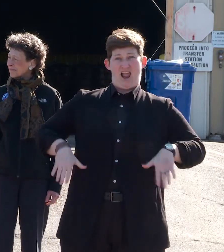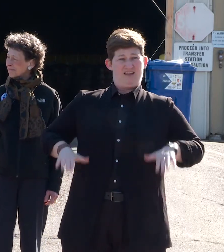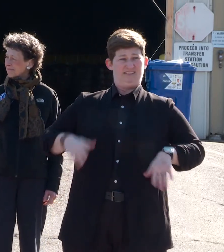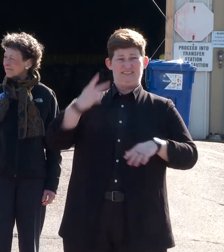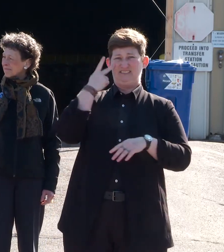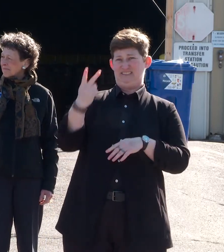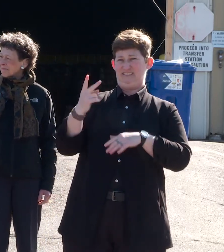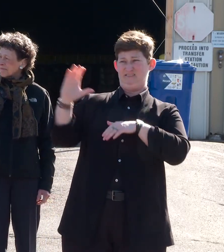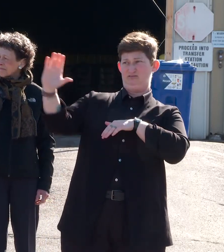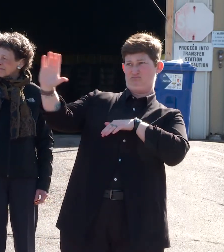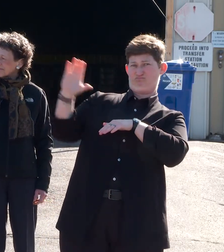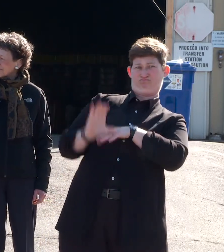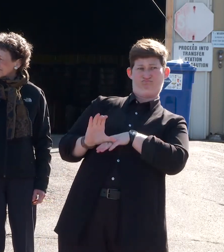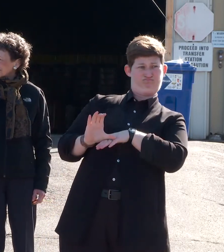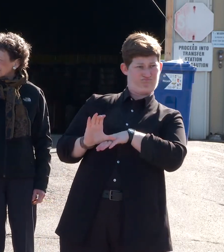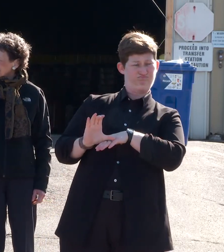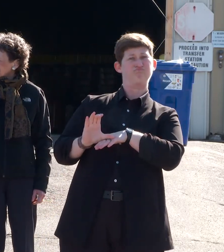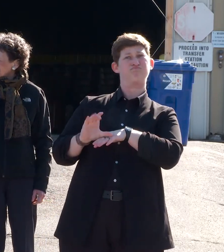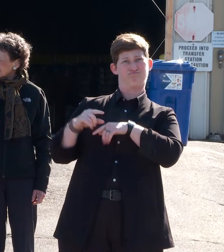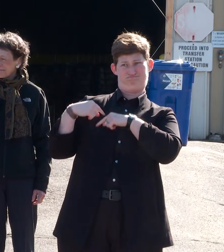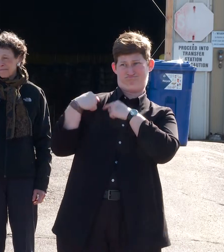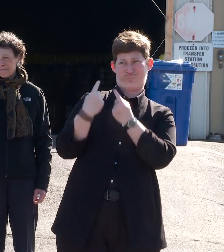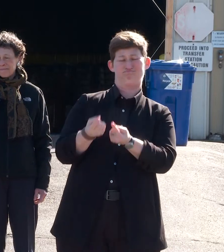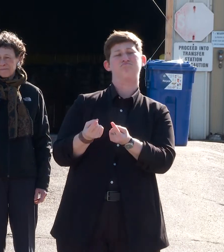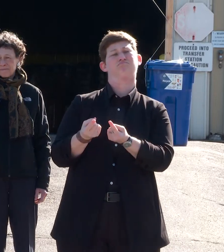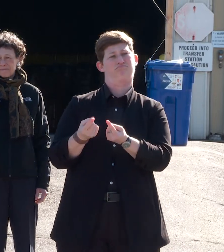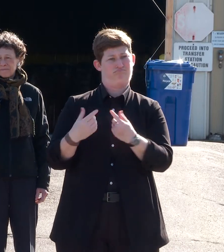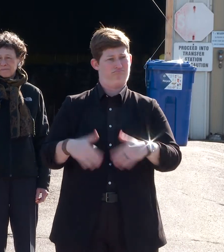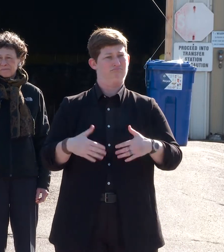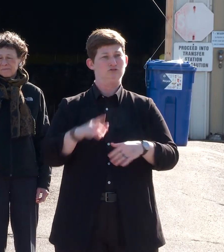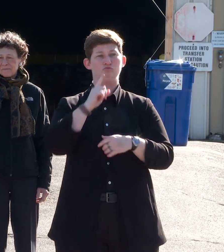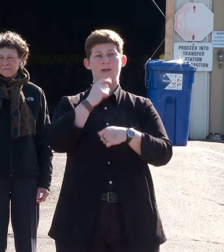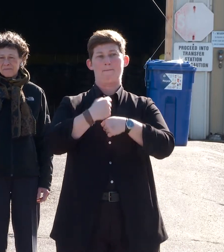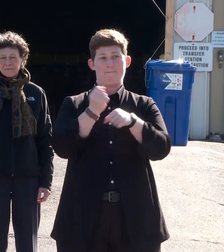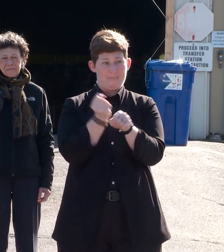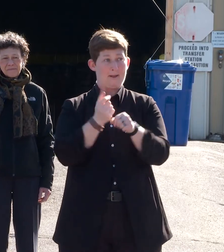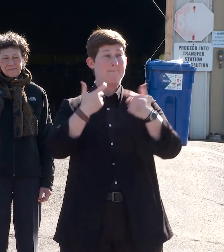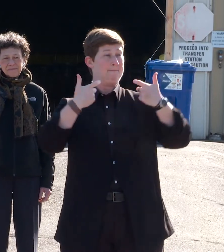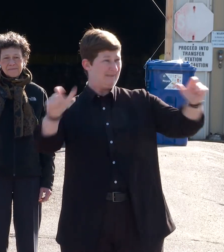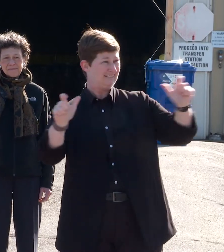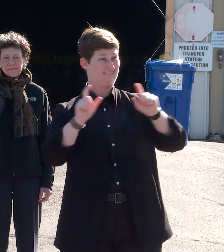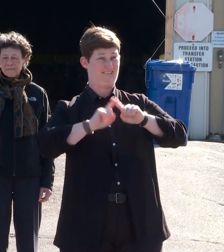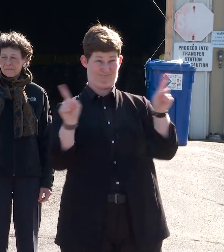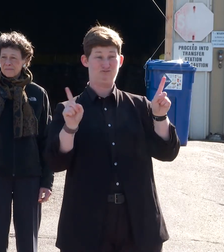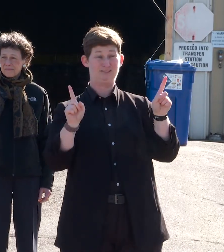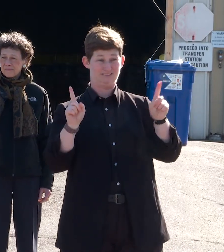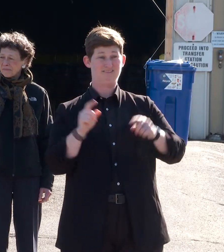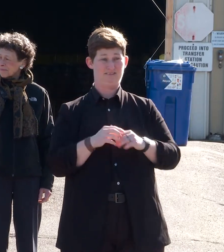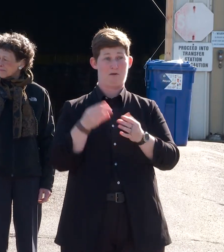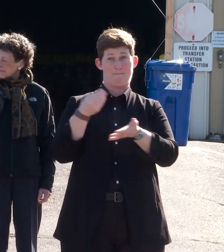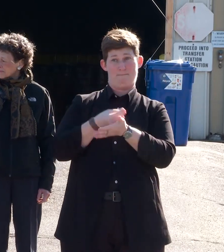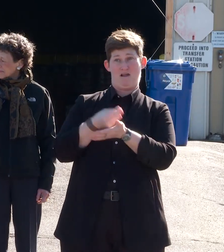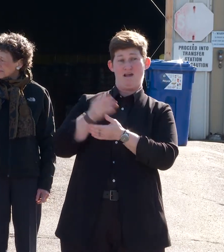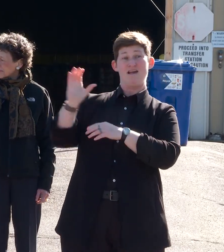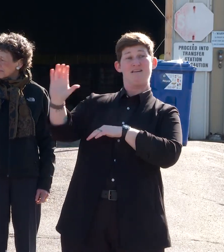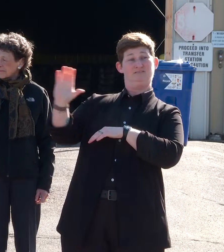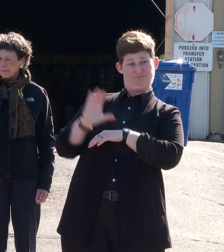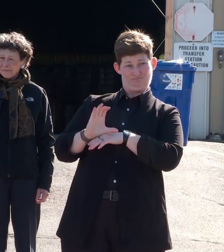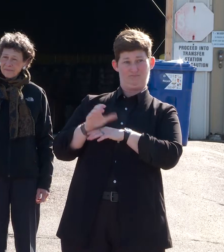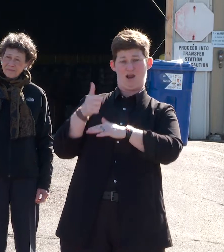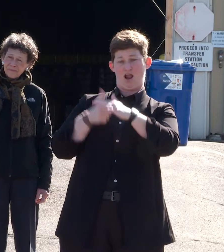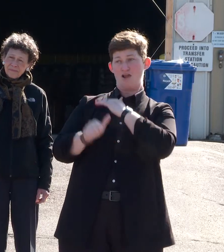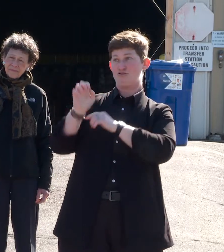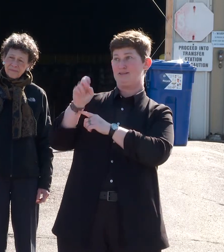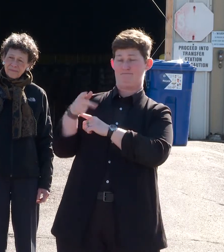certainly during my lifetime. It makes a gigantic difference. The funding that we got through the EPA and the funding